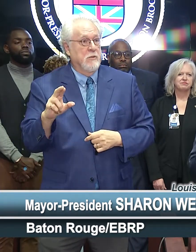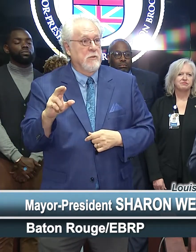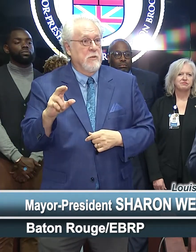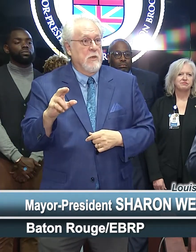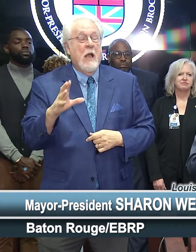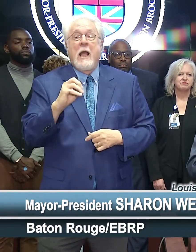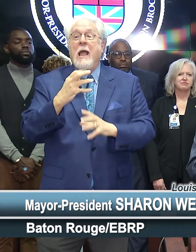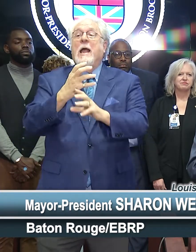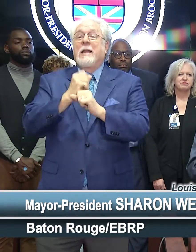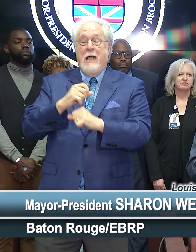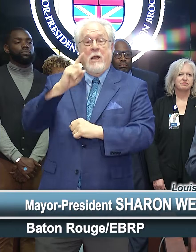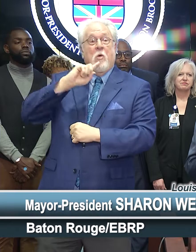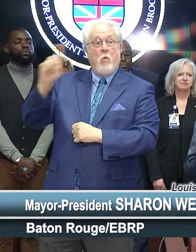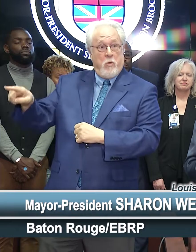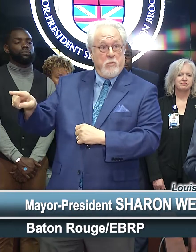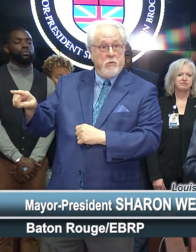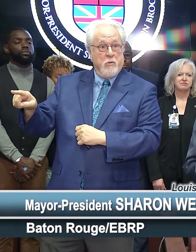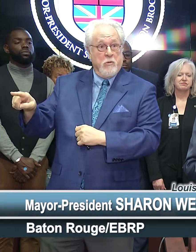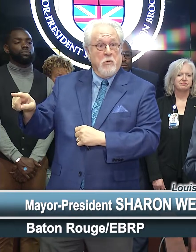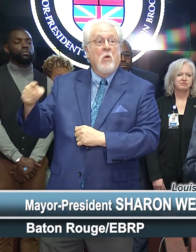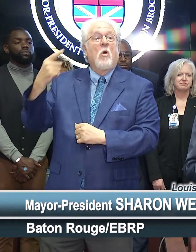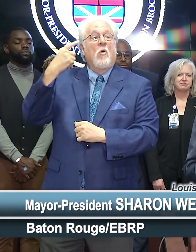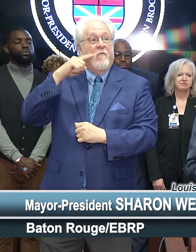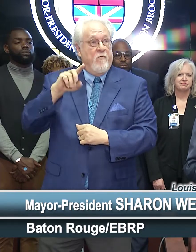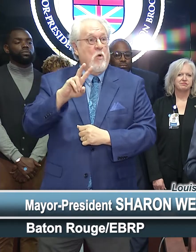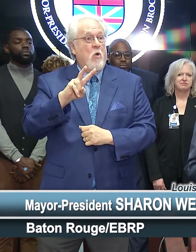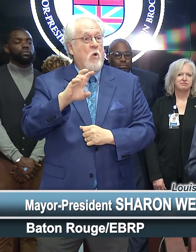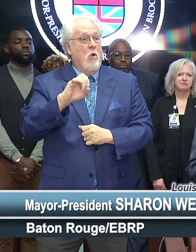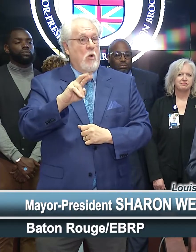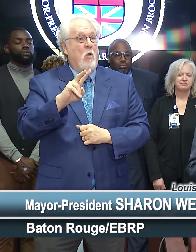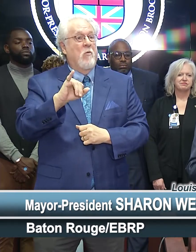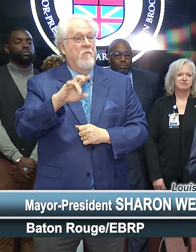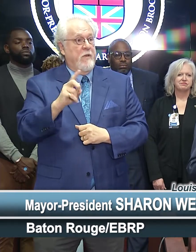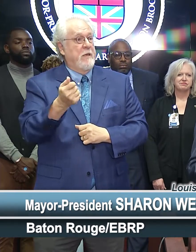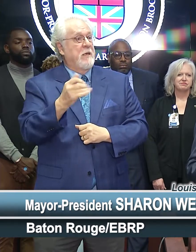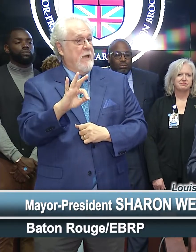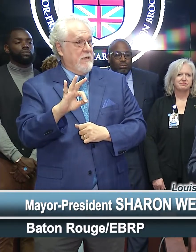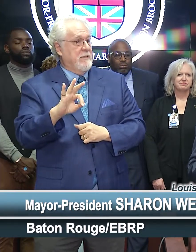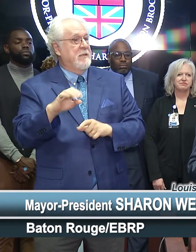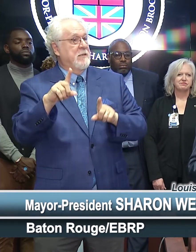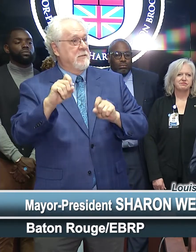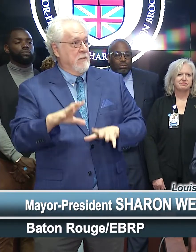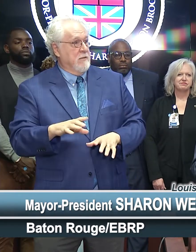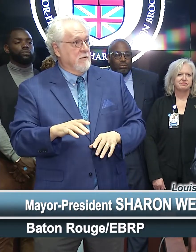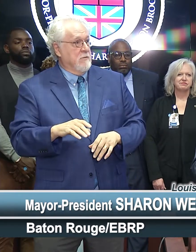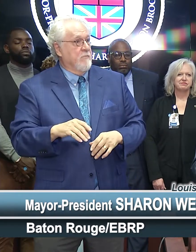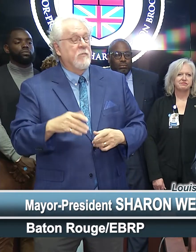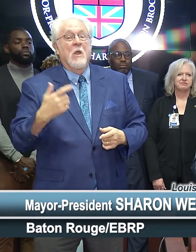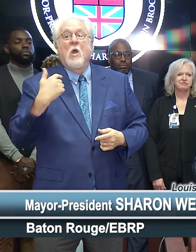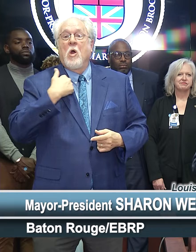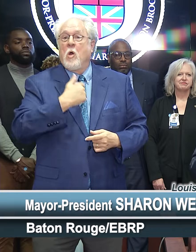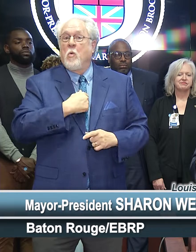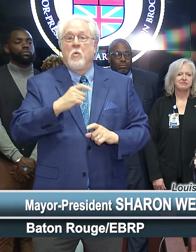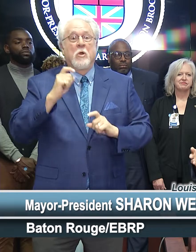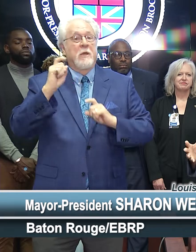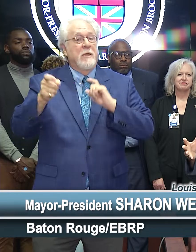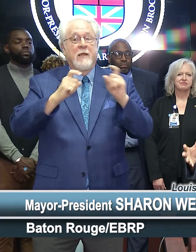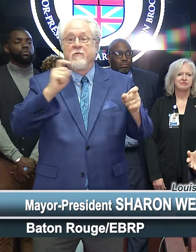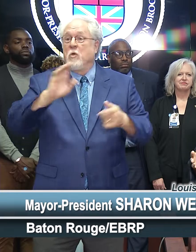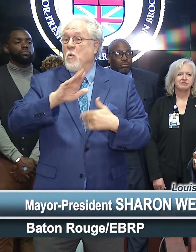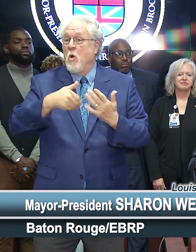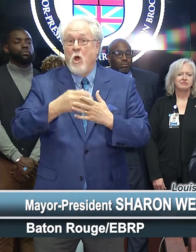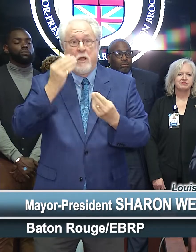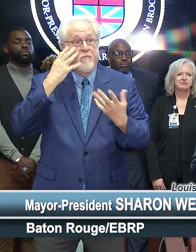and received an order for a COVID-19 test. And we're giving you all the